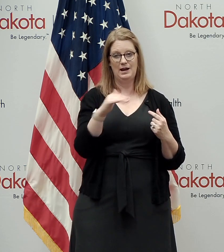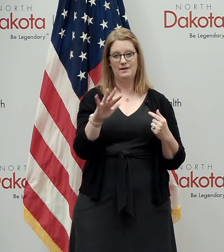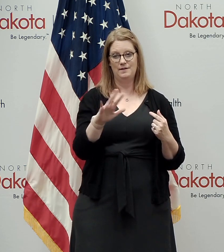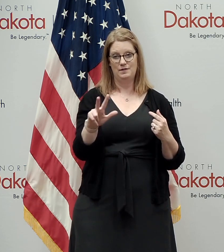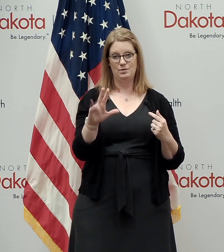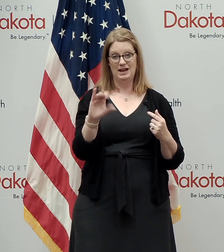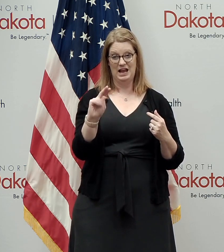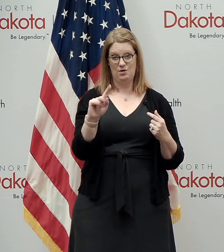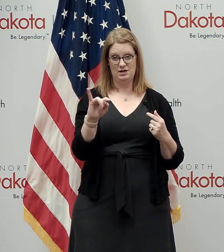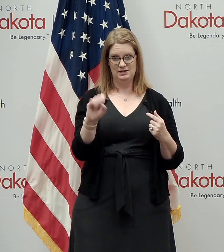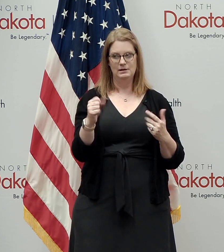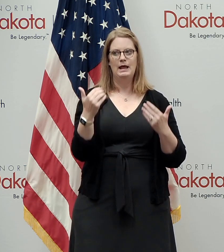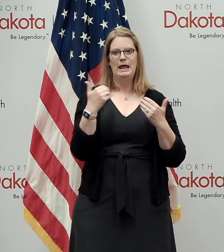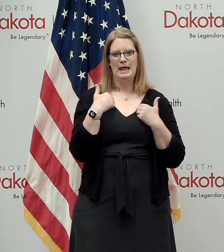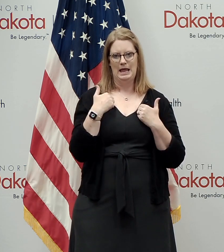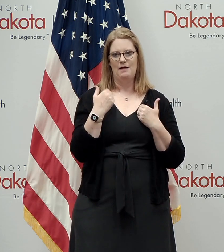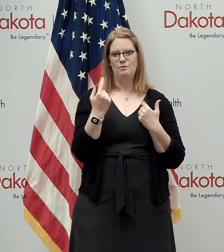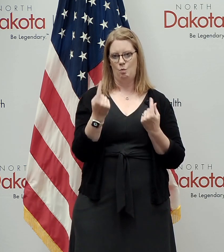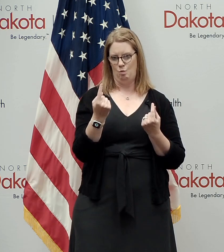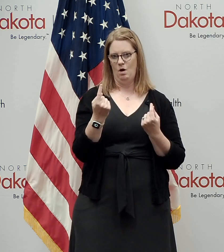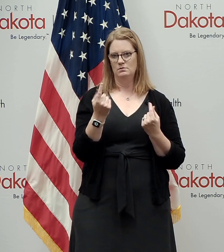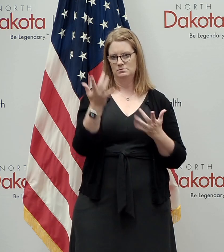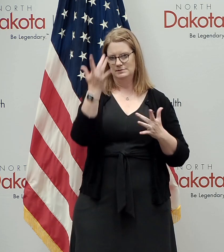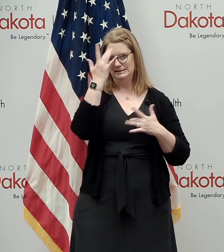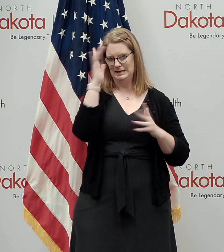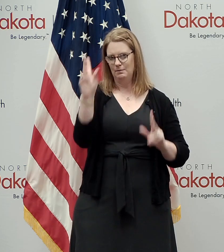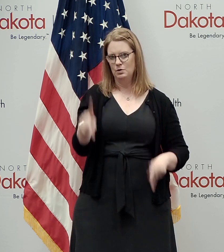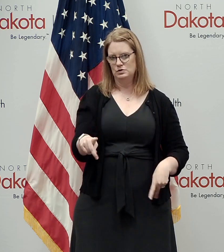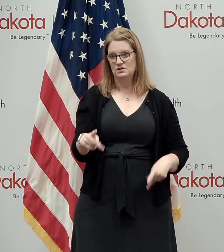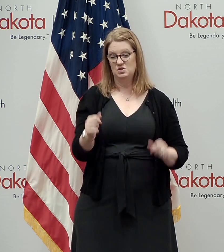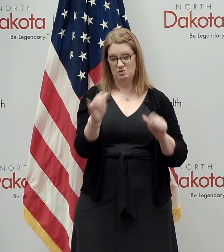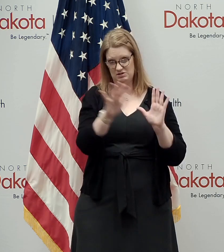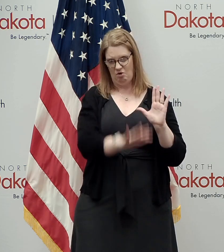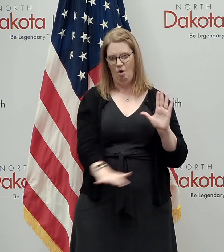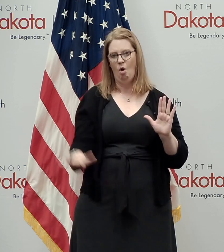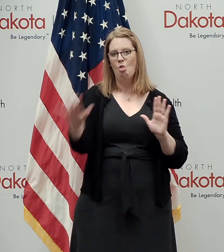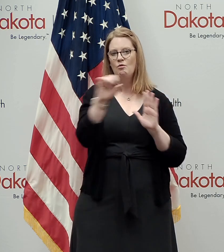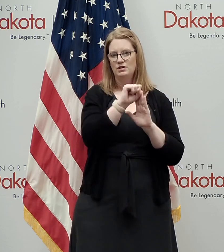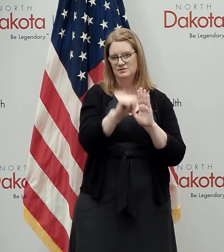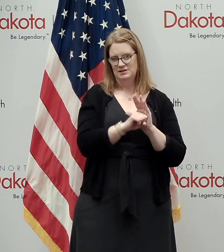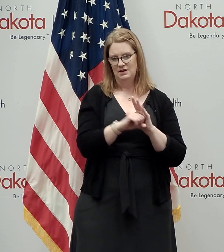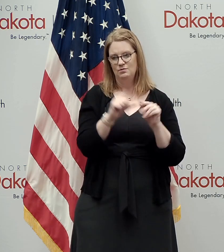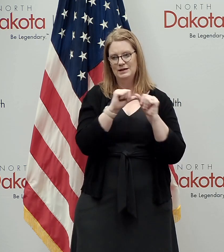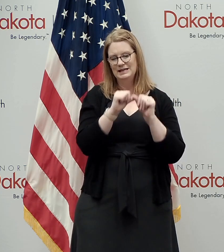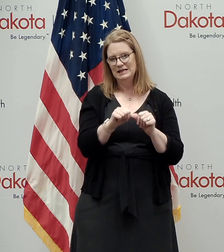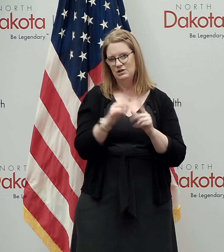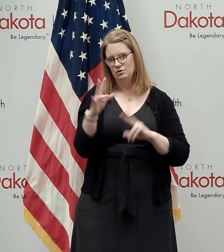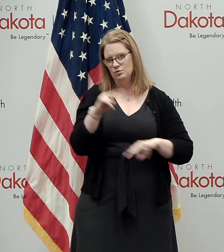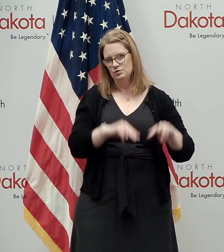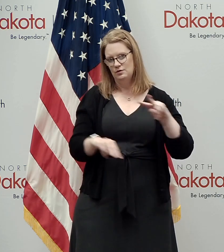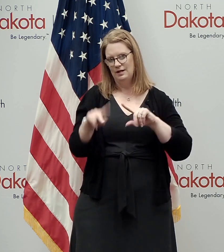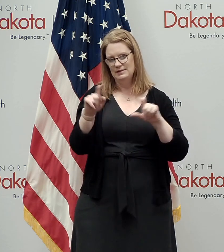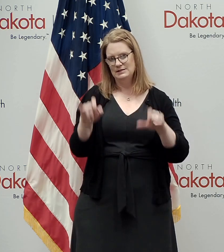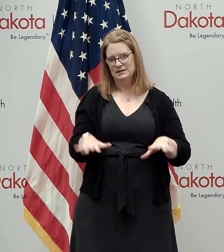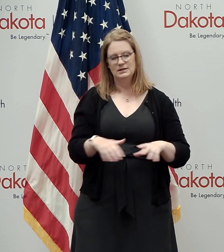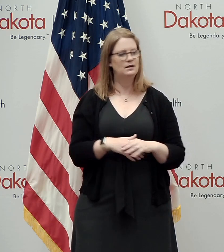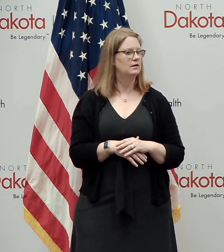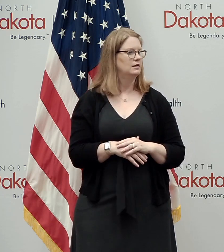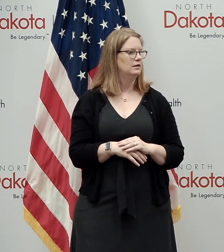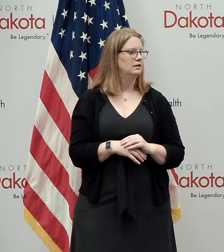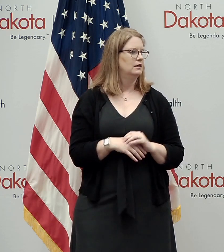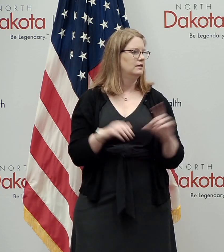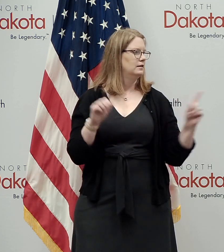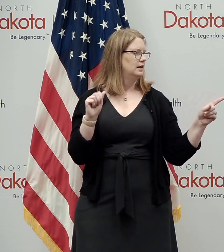53 counties right now are reporting at least one active case. So it is widespread in our state, and we got to continue to do surveillance testing. I'm